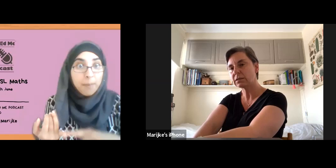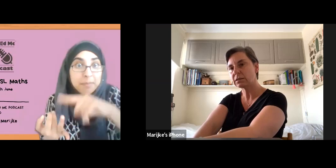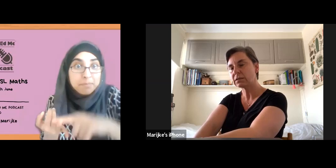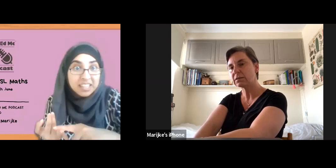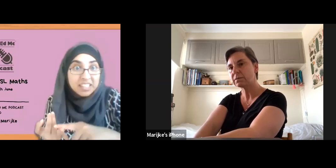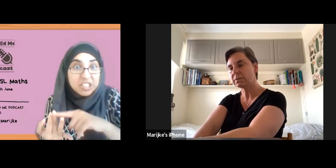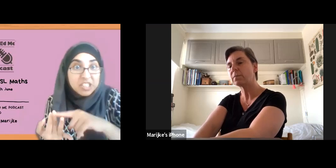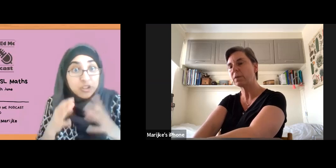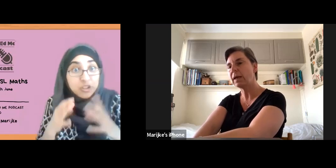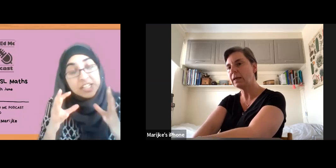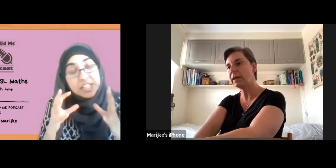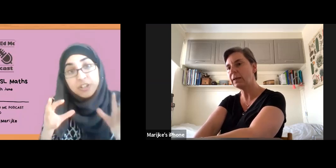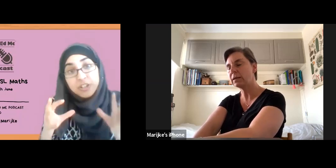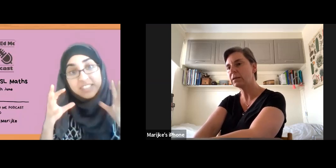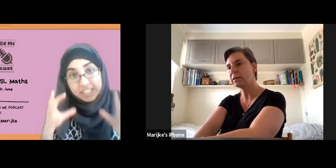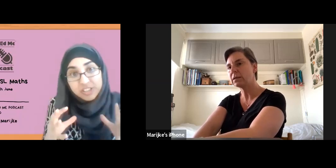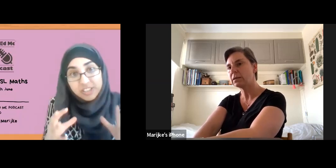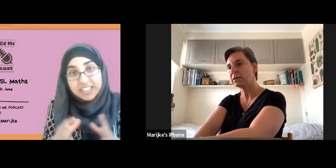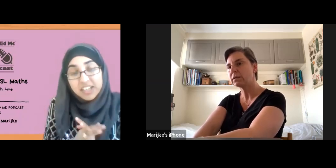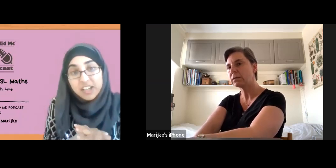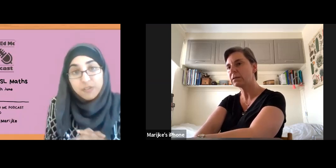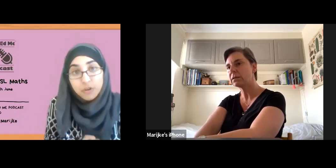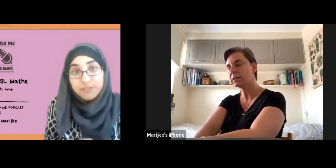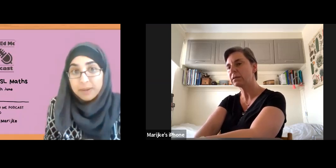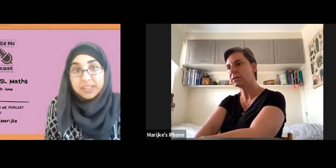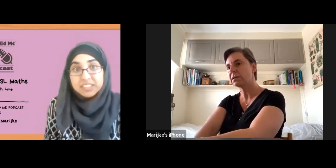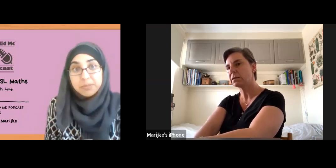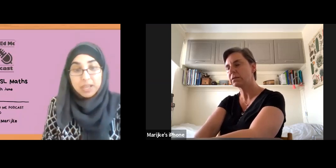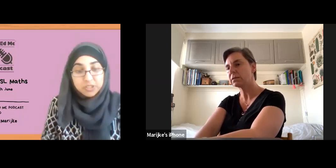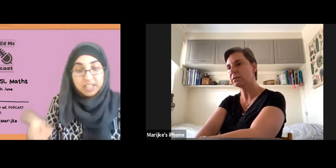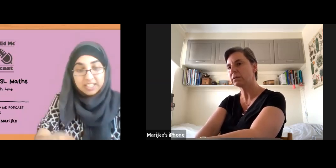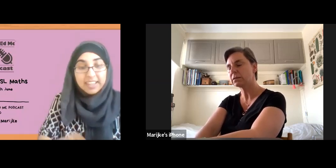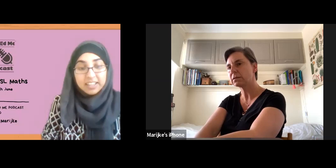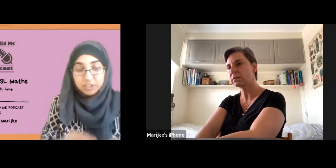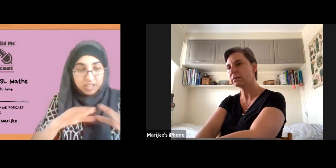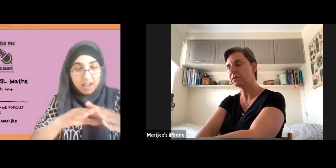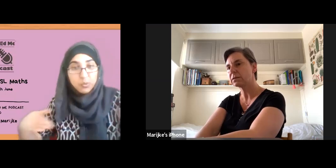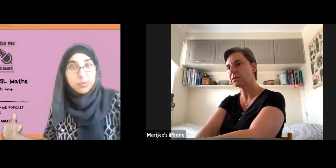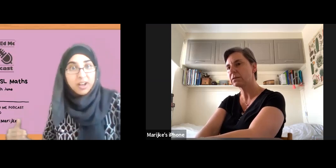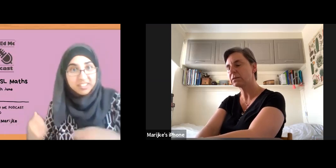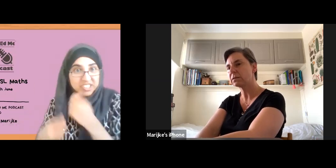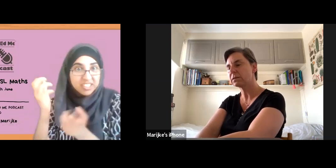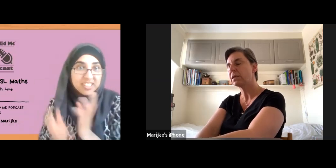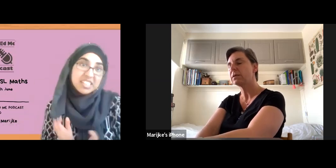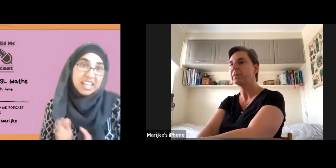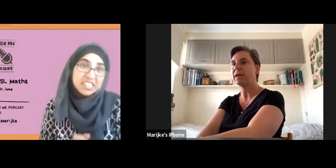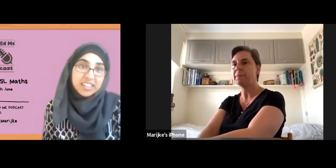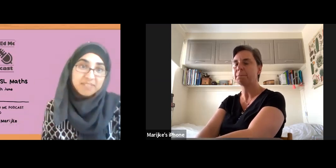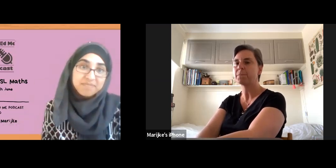improper, mixed. You could essentially create dictionaries for families to be able to kind of click, and you have all the words inside.